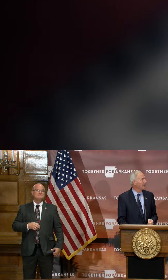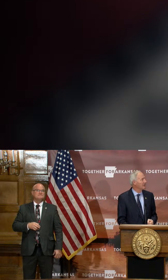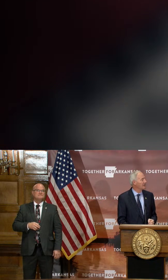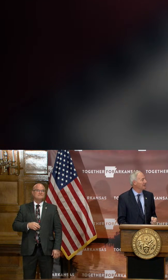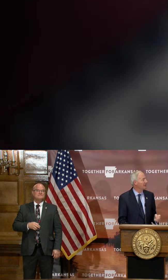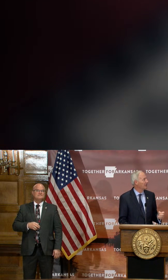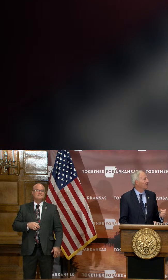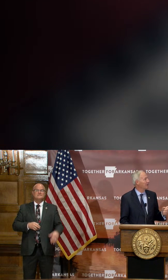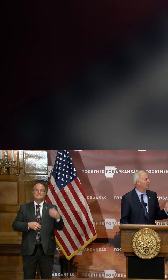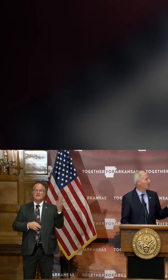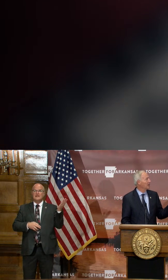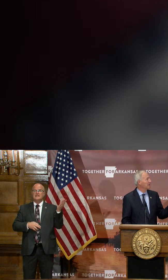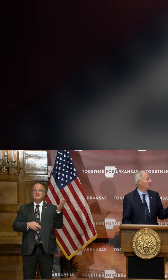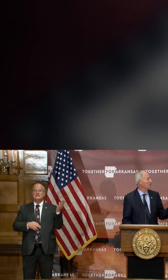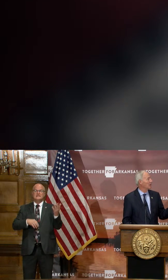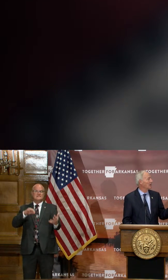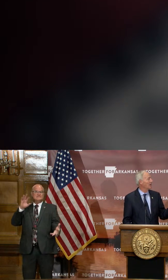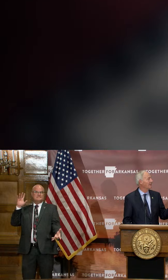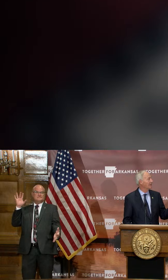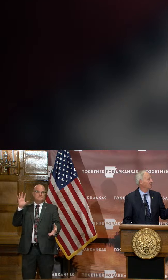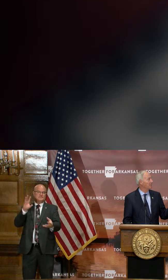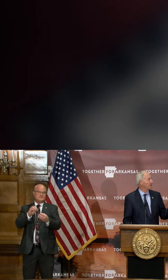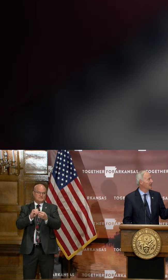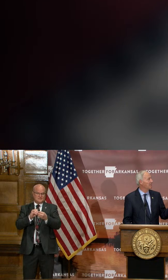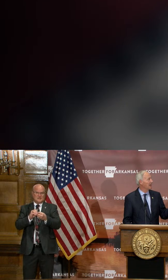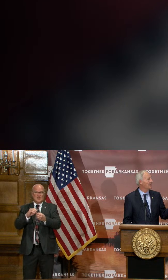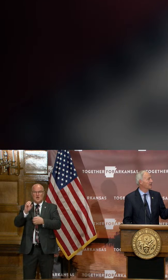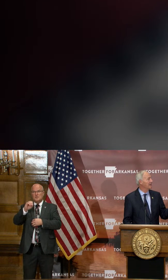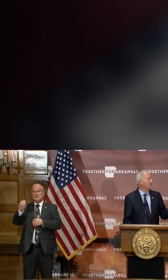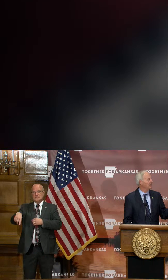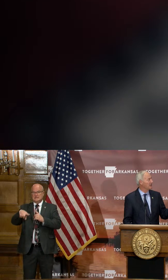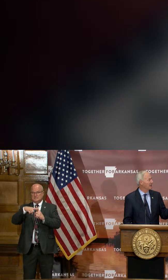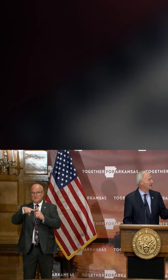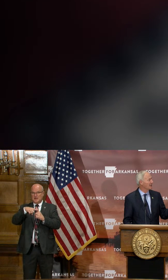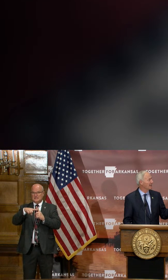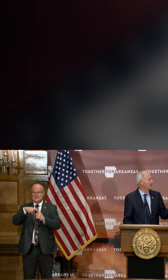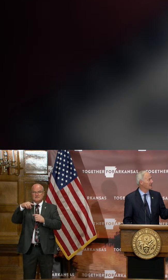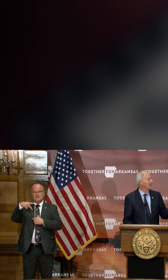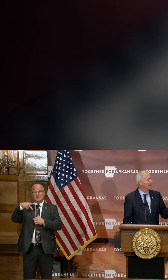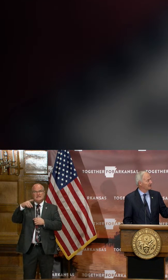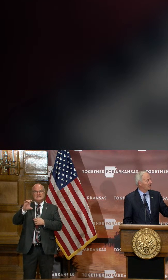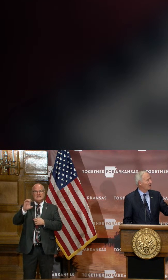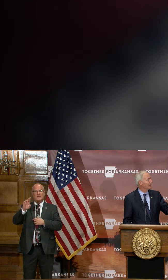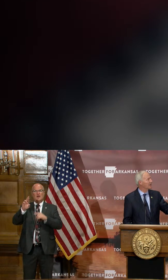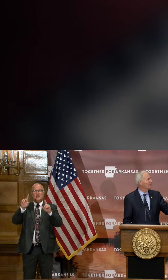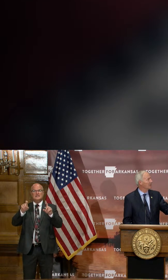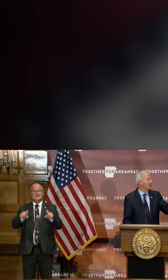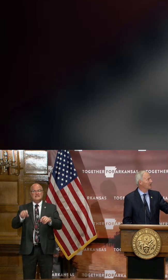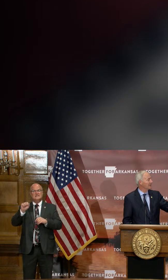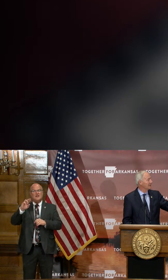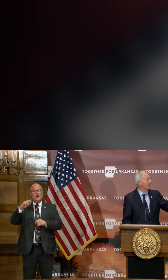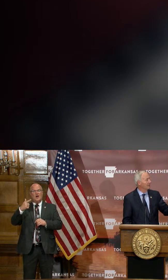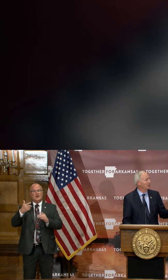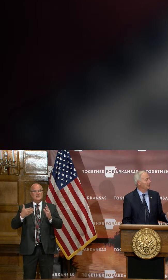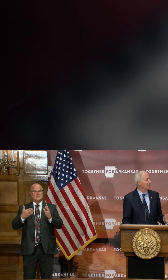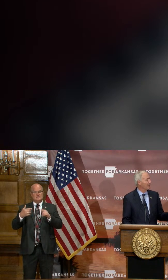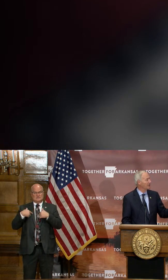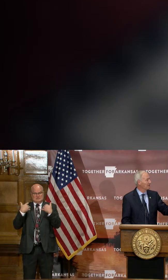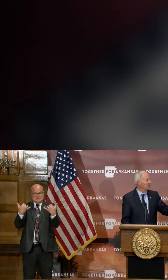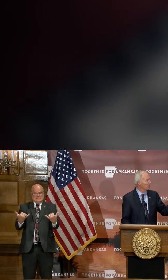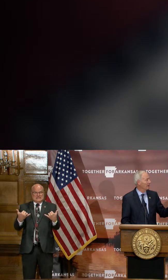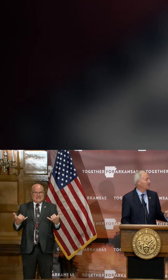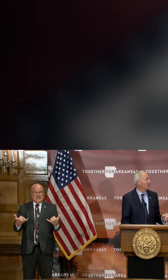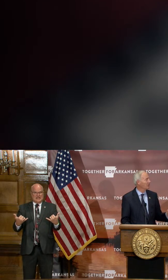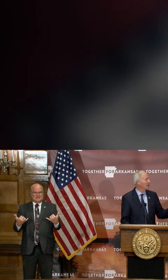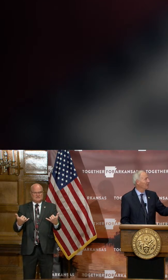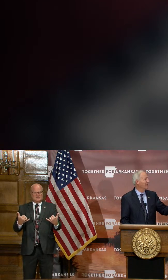And here is the cumulative total of percent positive PCR tests. That's August to the present, which is very